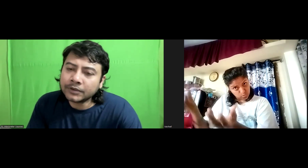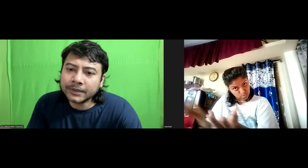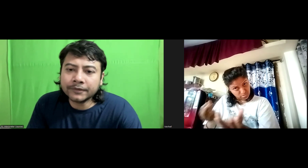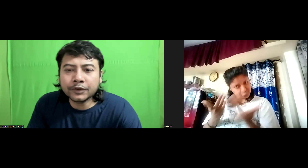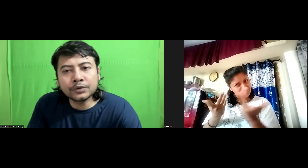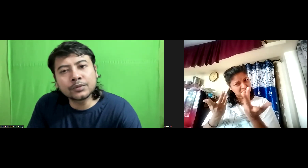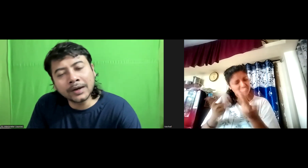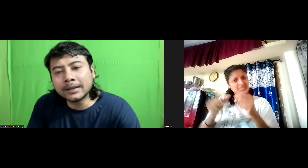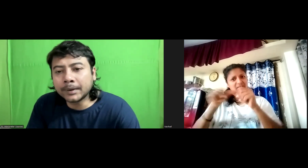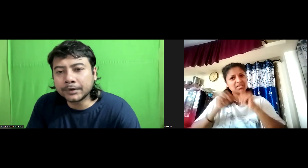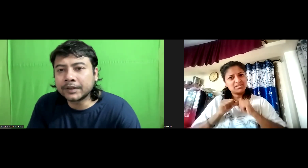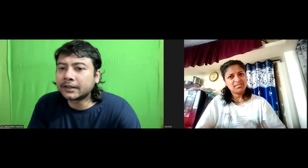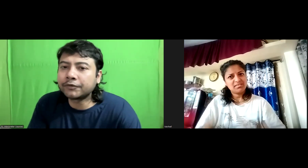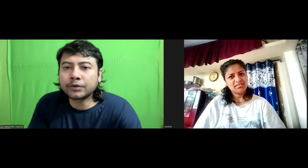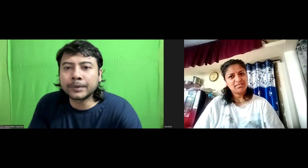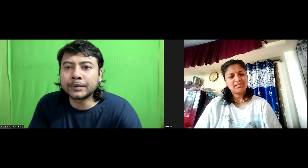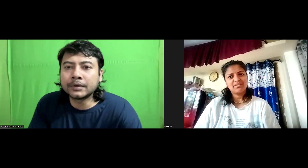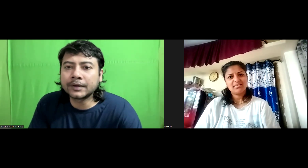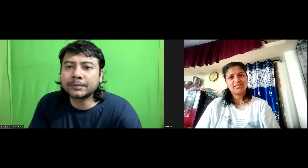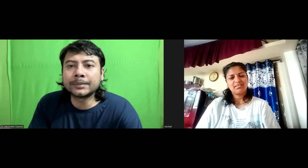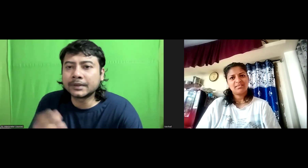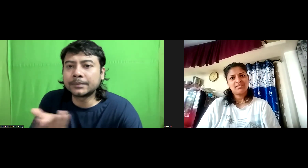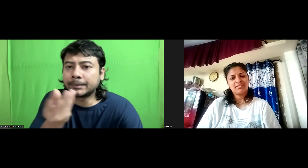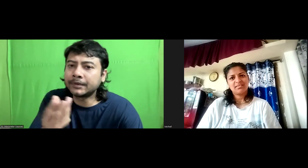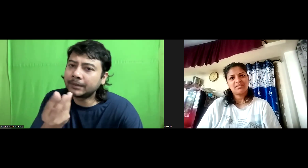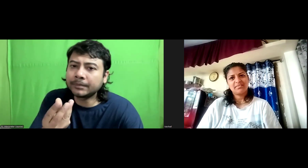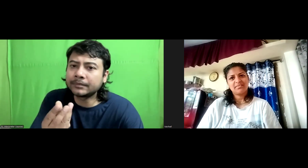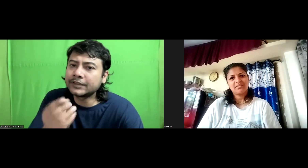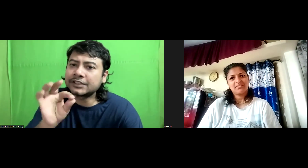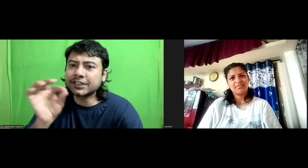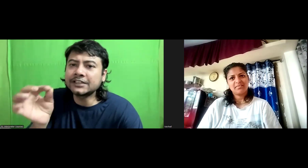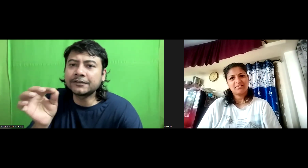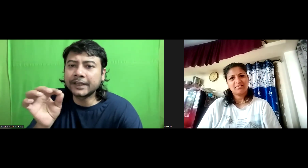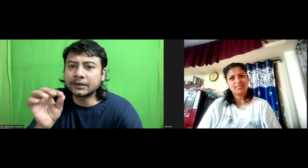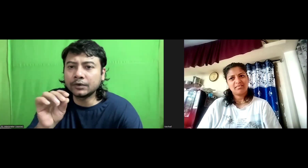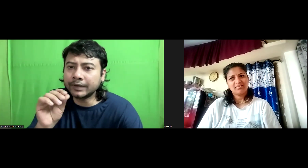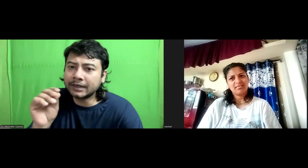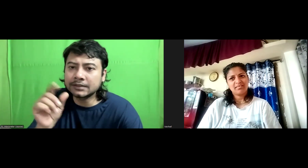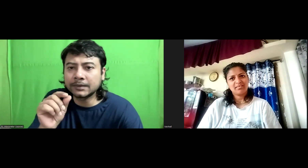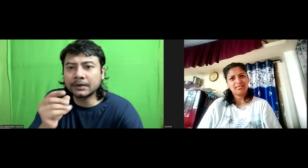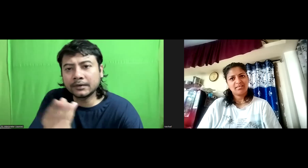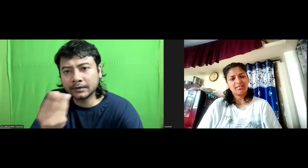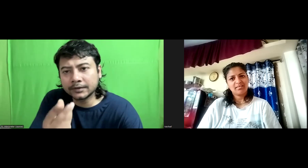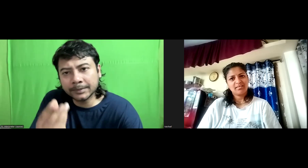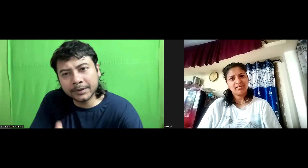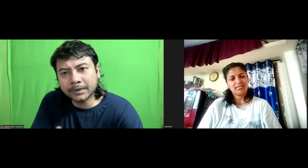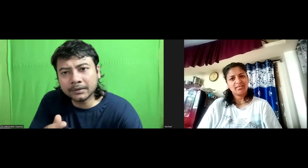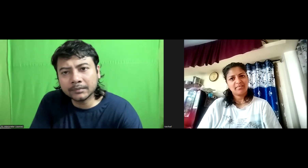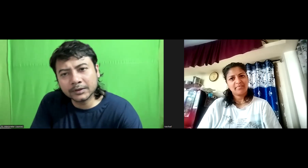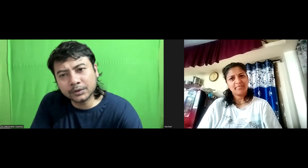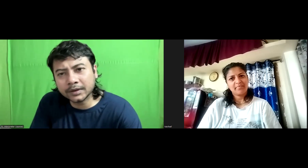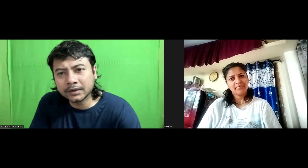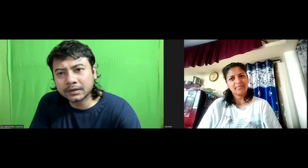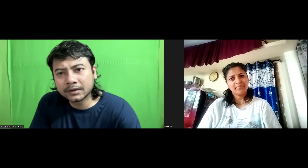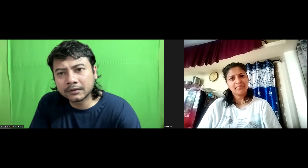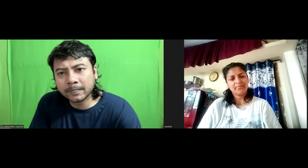Is it possible that we use one Deepam if there are three, four people, five people, six people? Deepam, we just change the wick, no? When it's joined. Same Deepa?